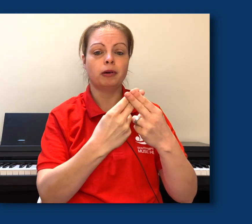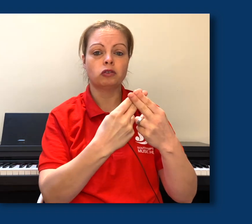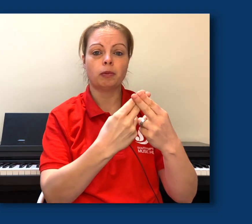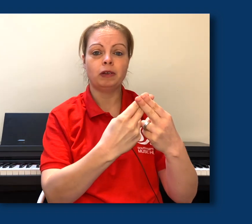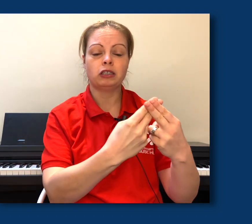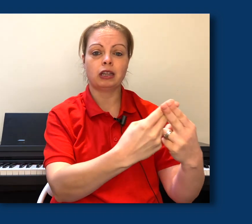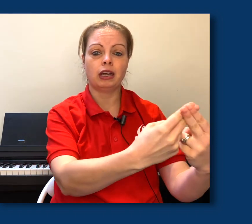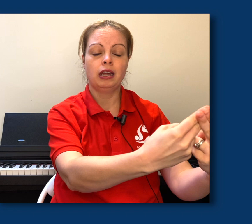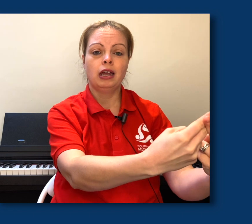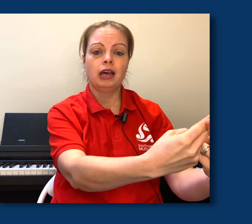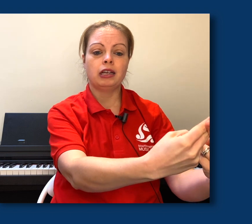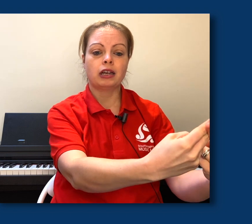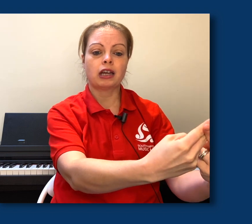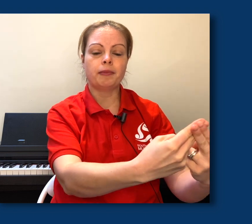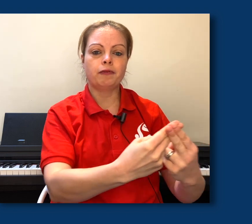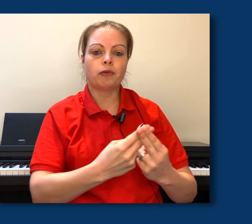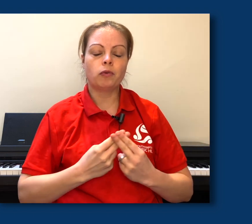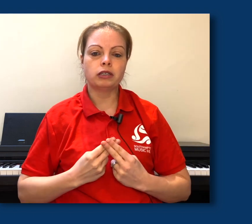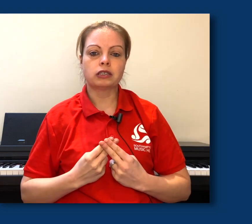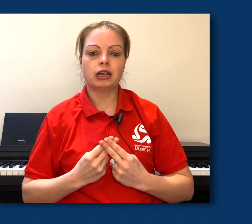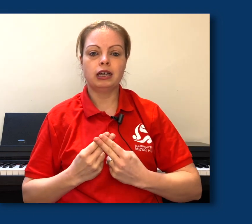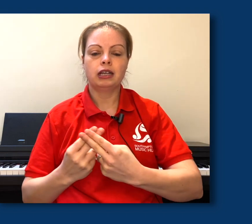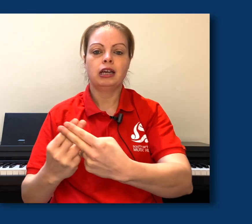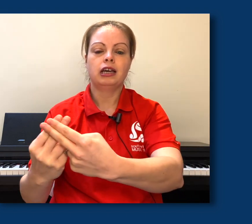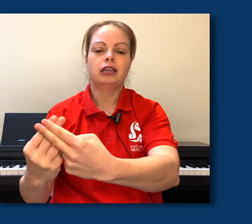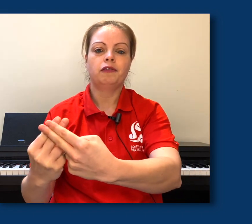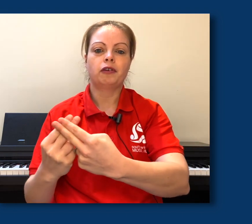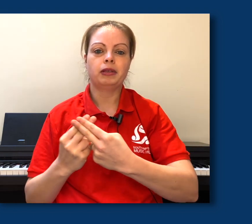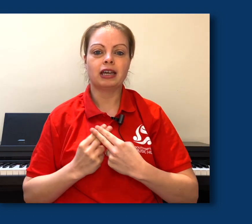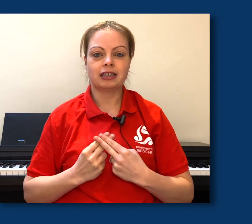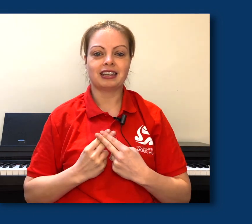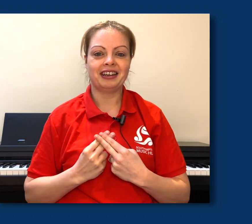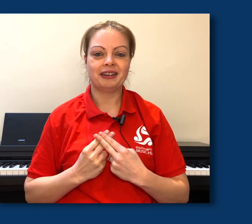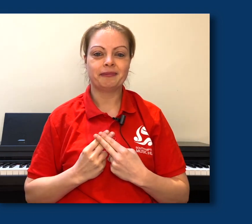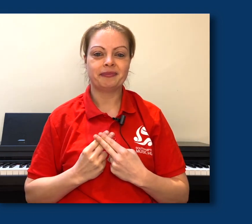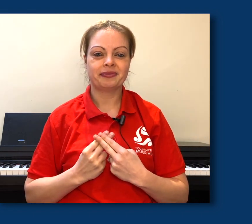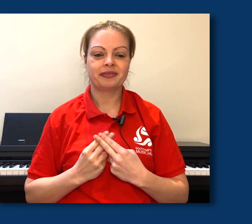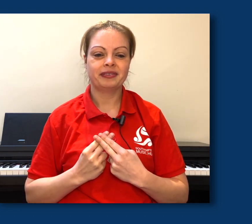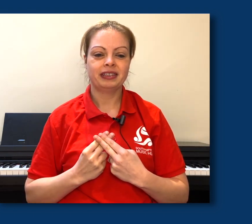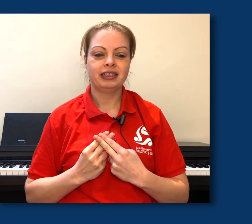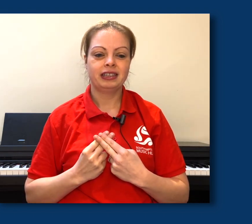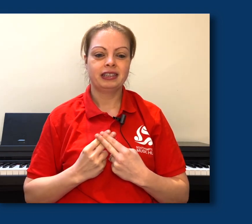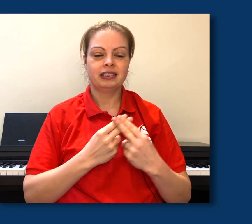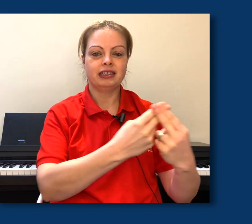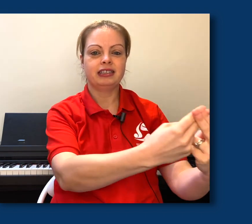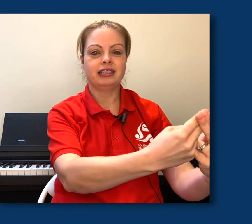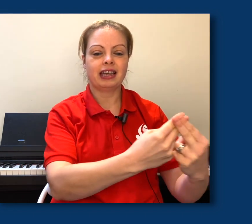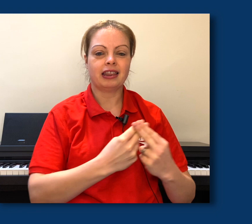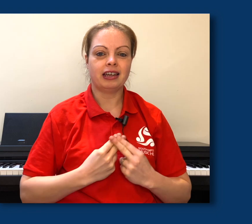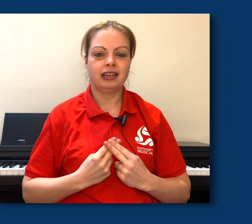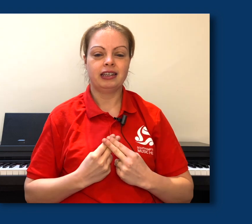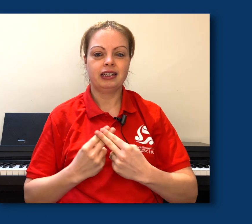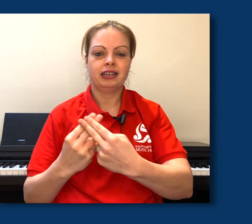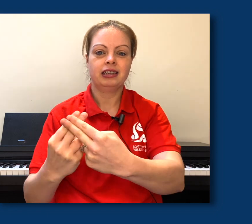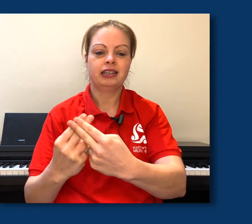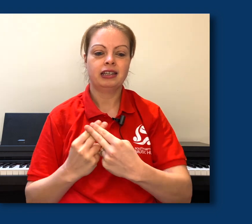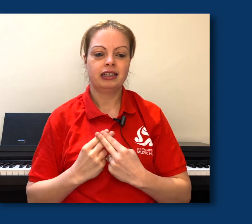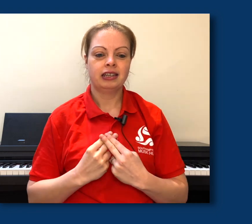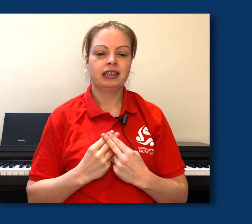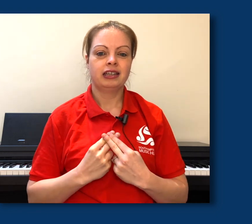you're going to put them on top of each other, and you're going to come in from one side and then in from the other side. So together.